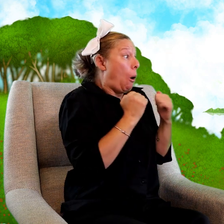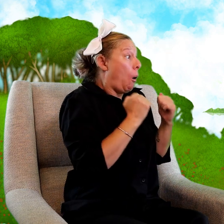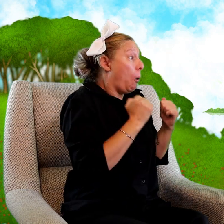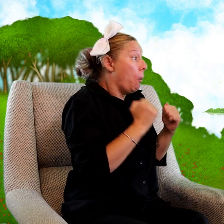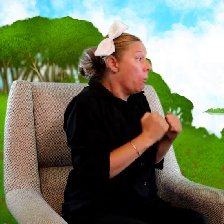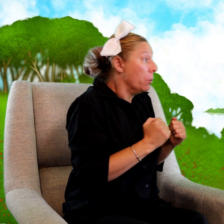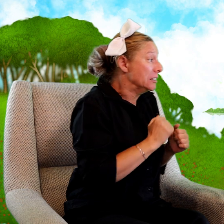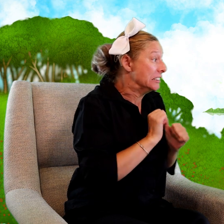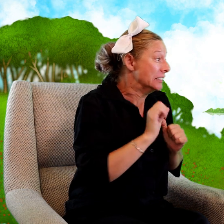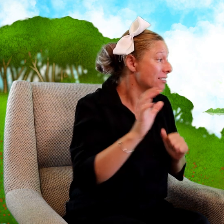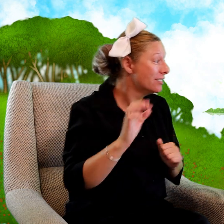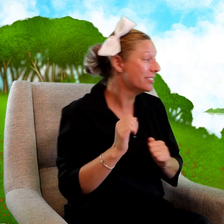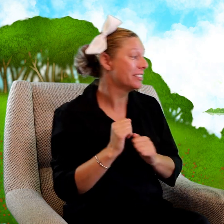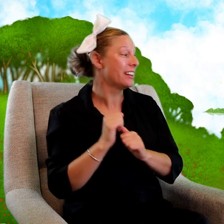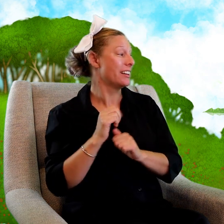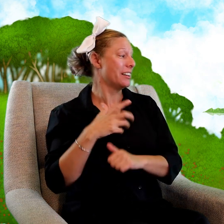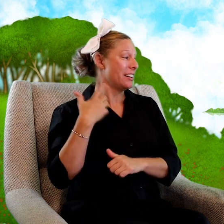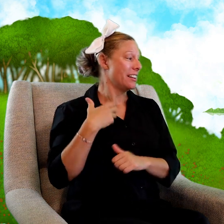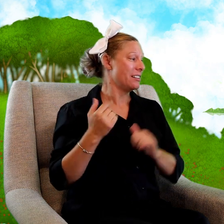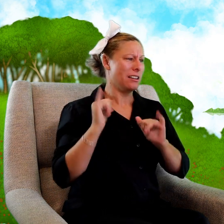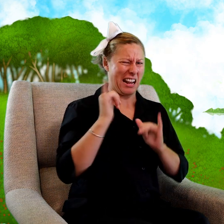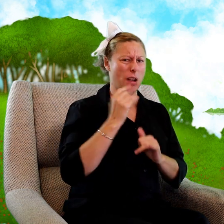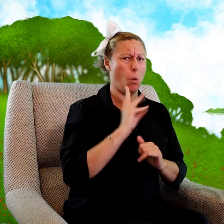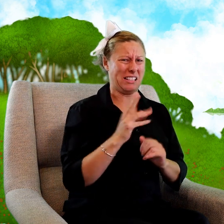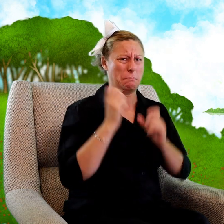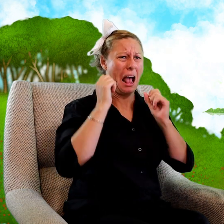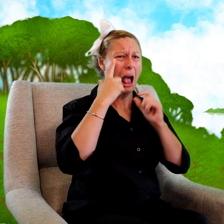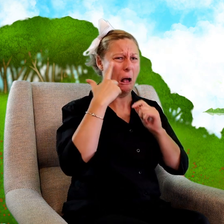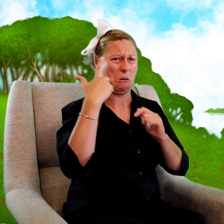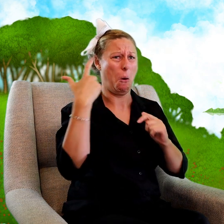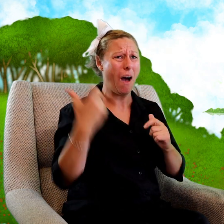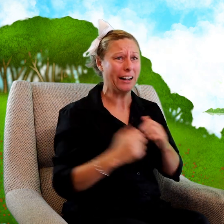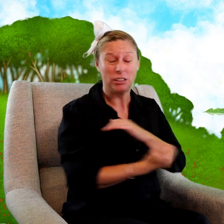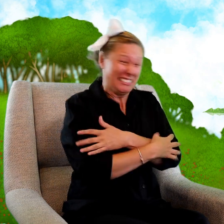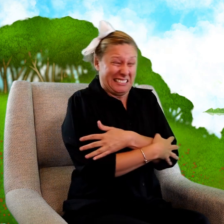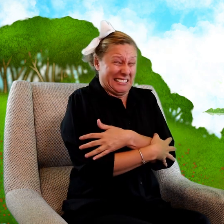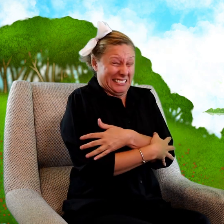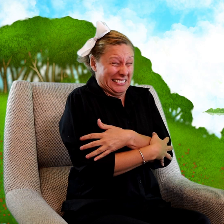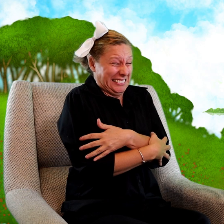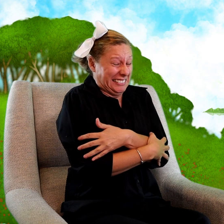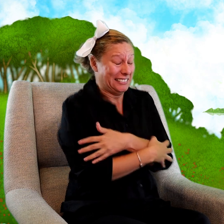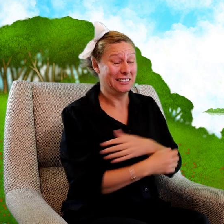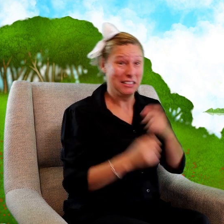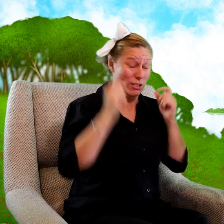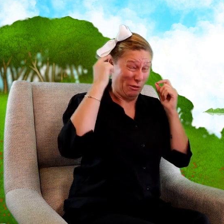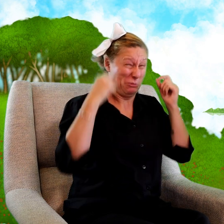Brrr, the water was super cold, complained Ben. That was a bad idea.